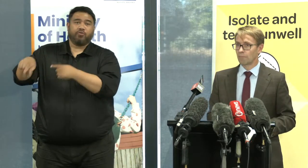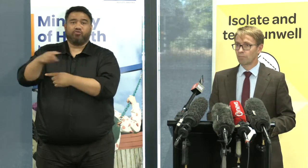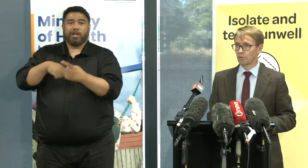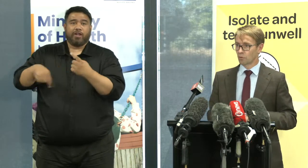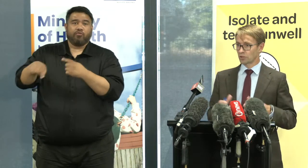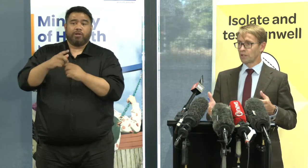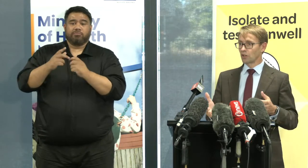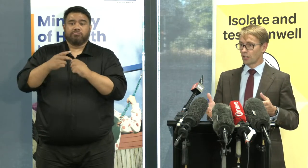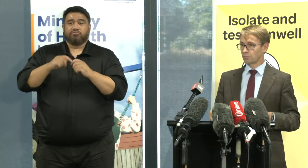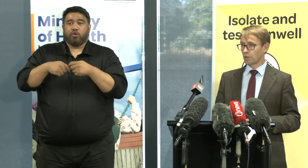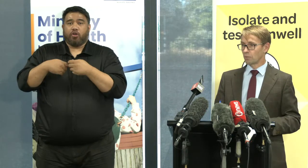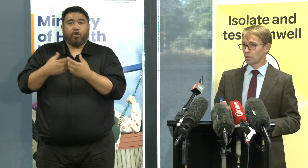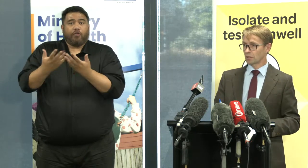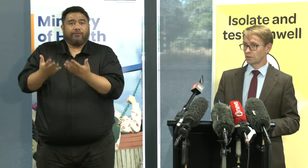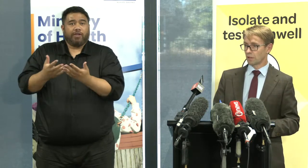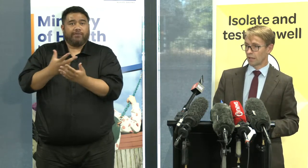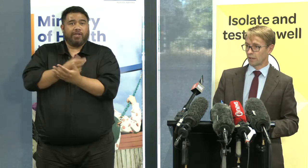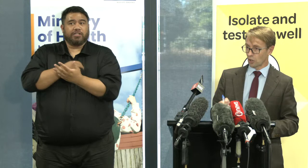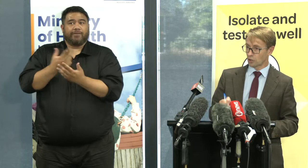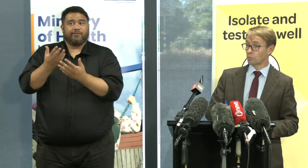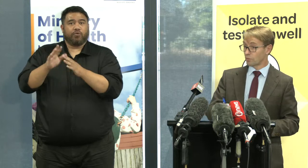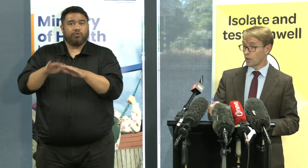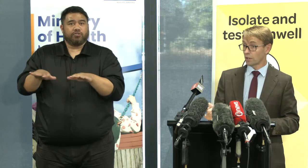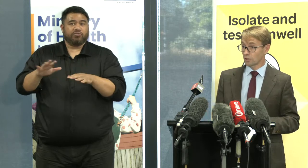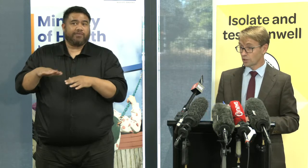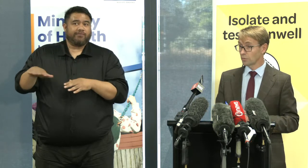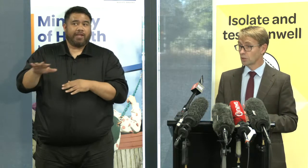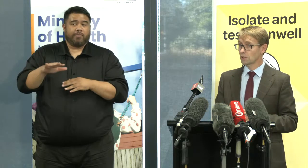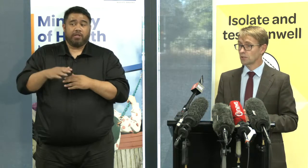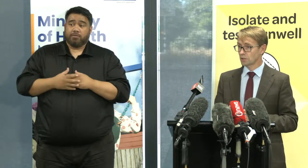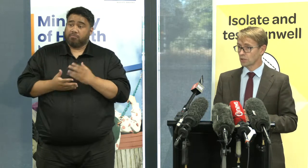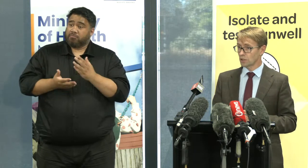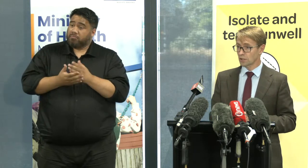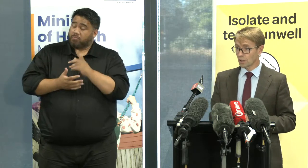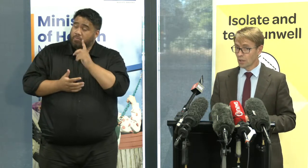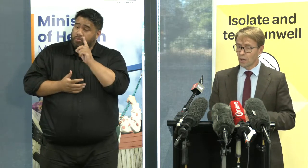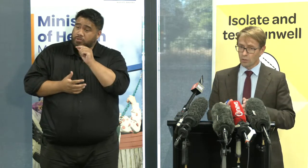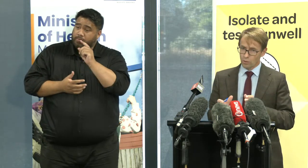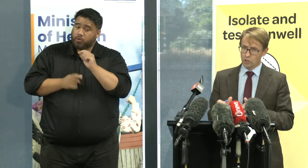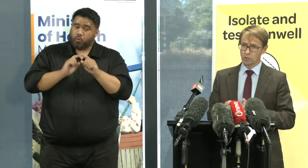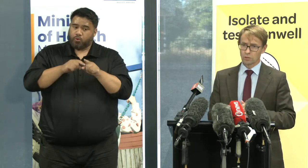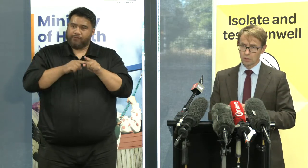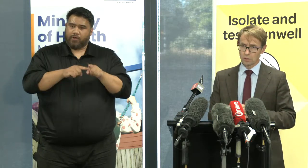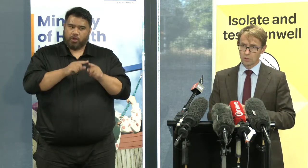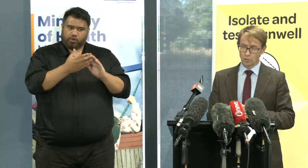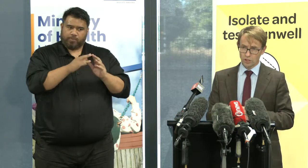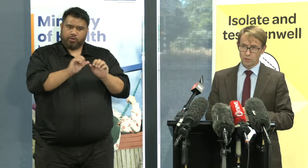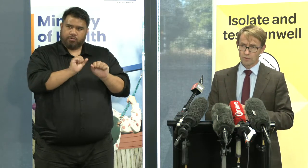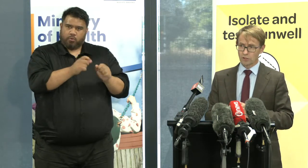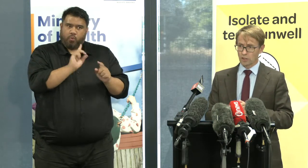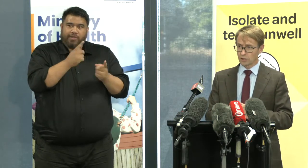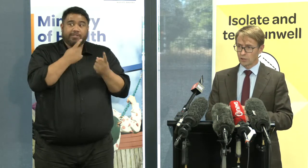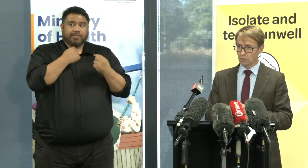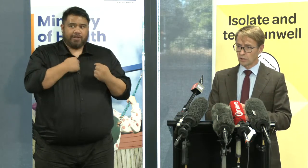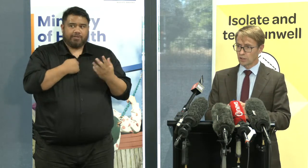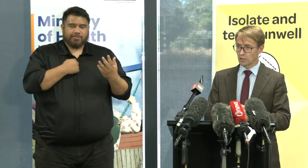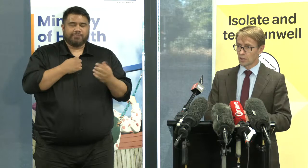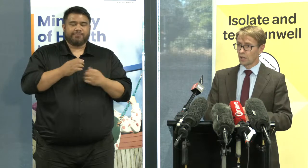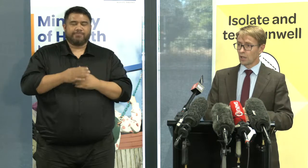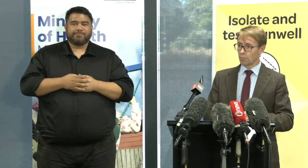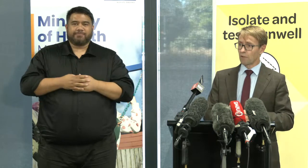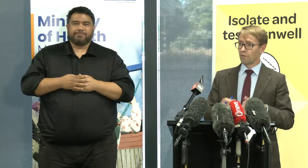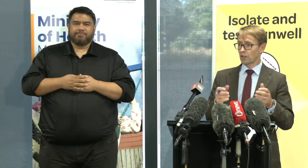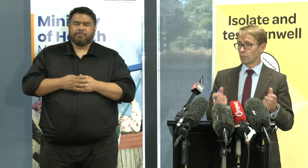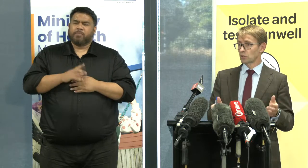will, of course, be guided by what the local providers and communities are suggesting. What I should also emphasise, though, is